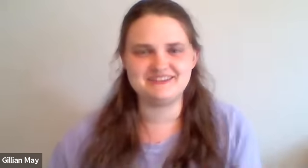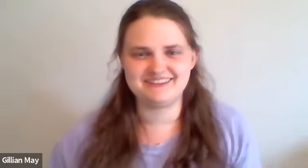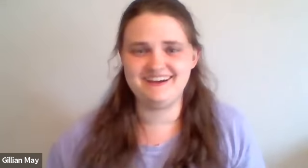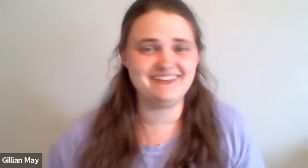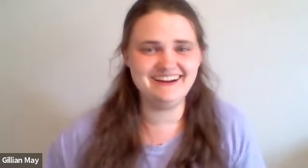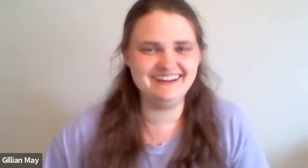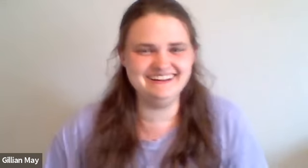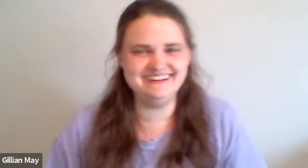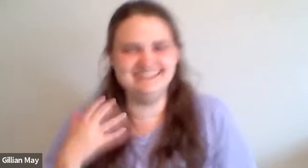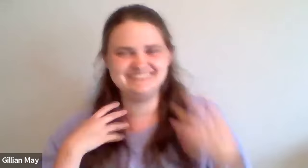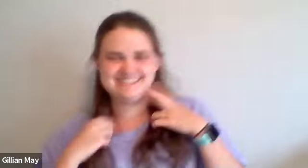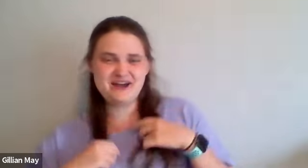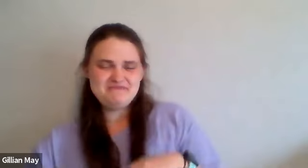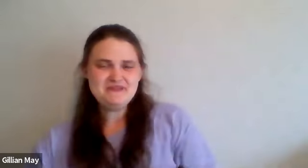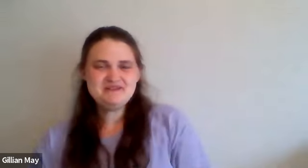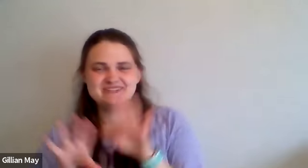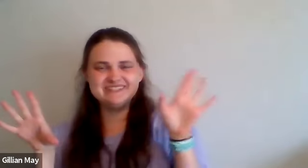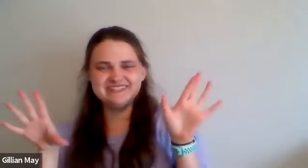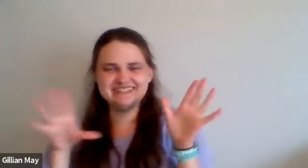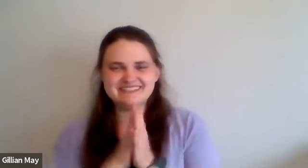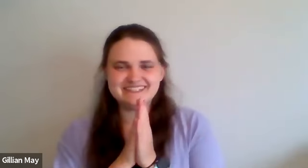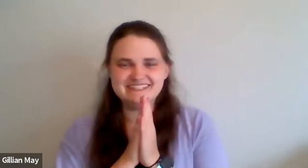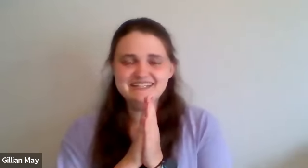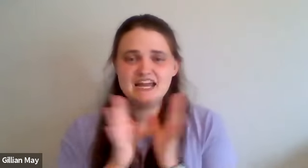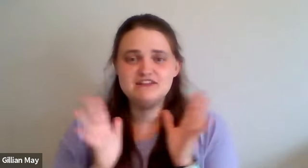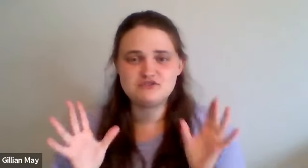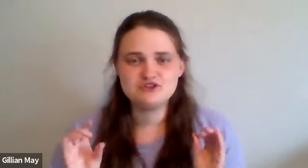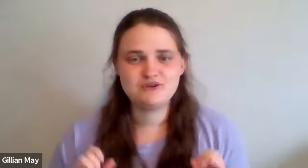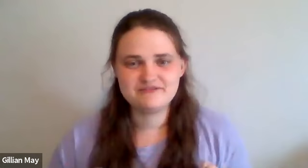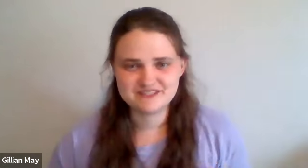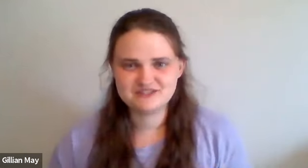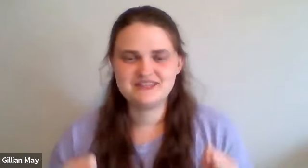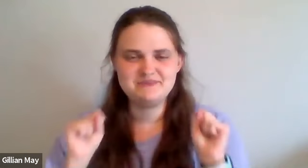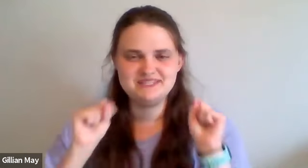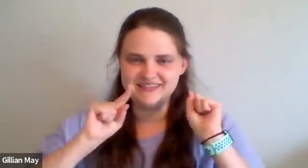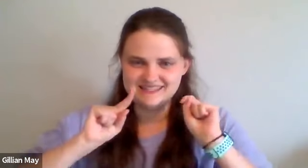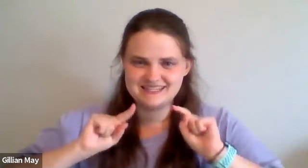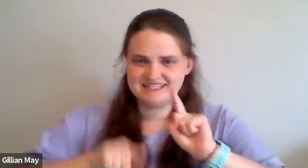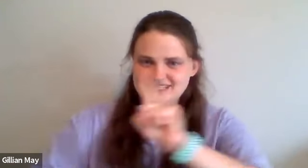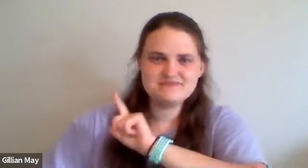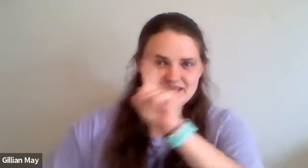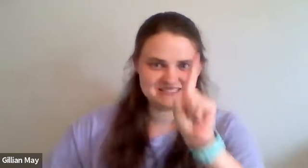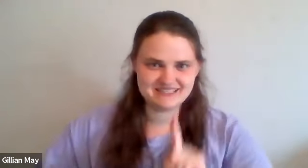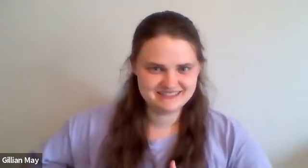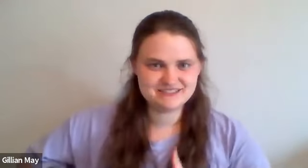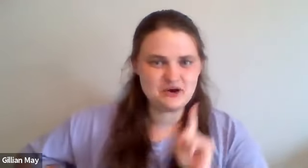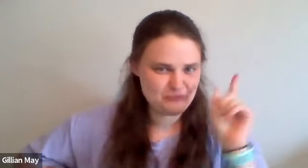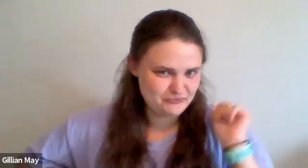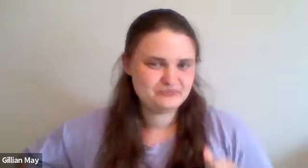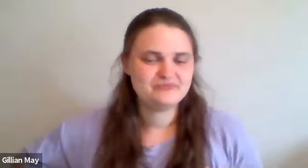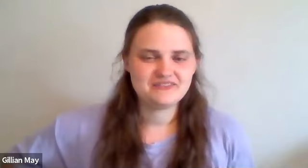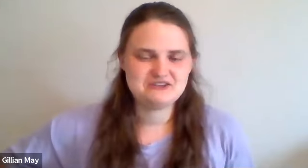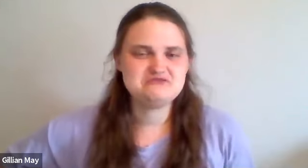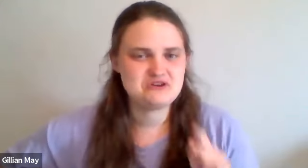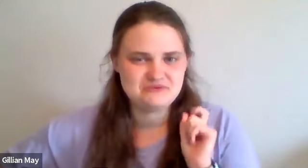at the color. So, but good. And if it throws you off, that's good. That means that sentence doesn't make sense. So there you go. You're